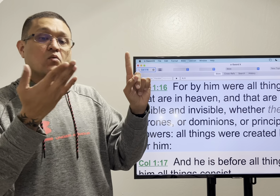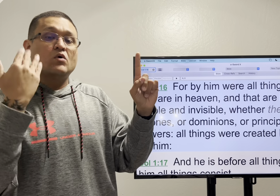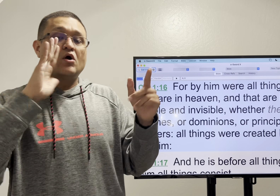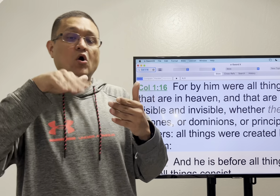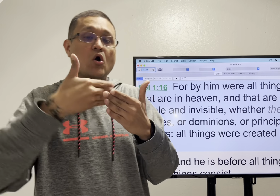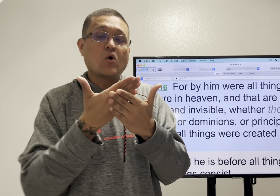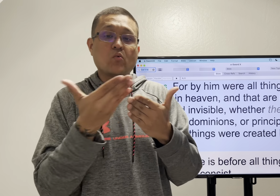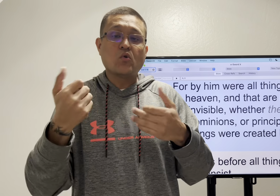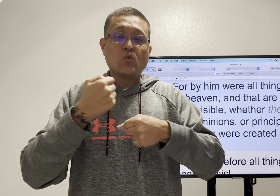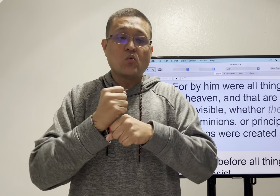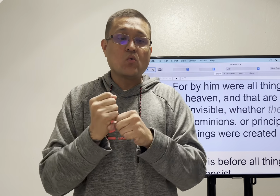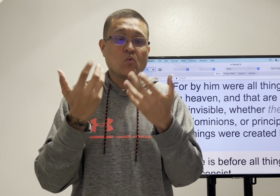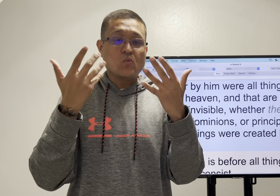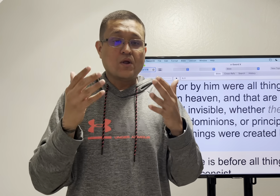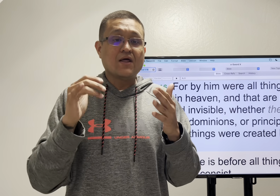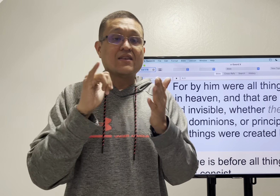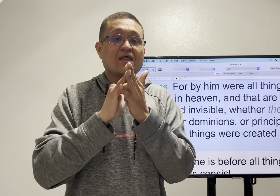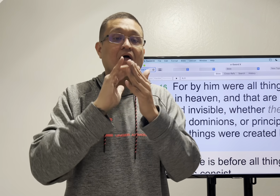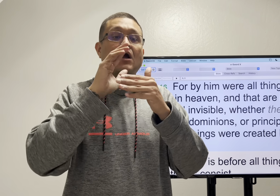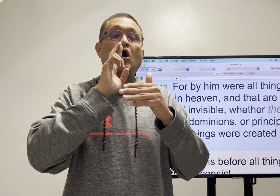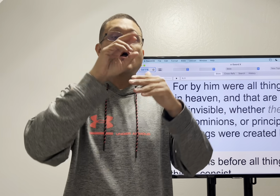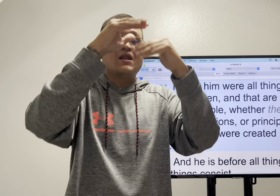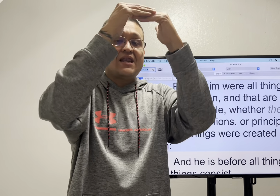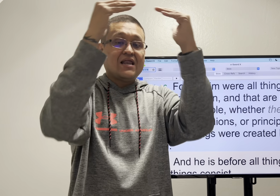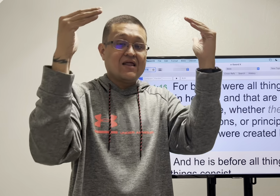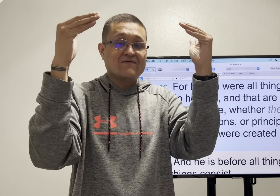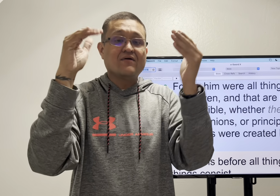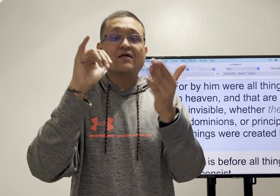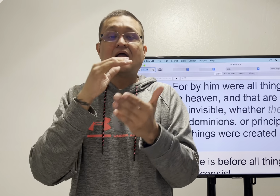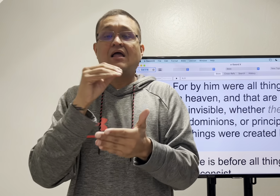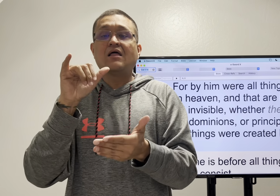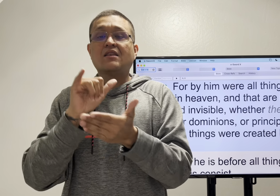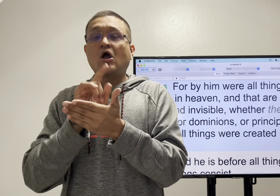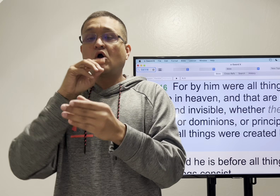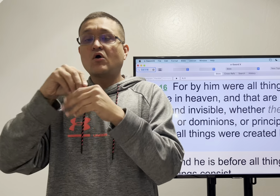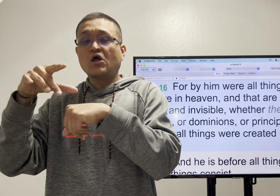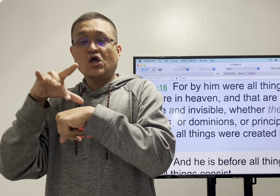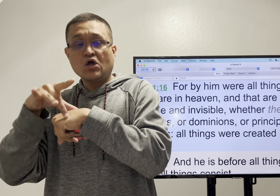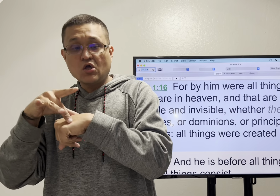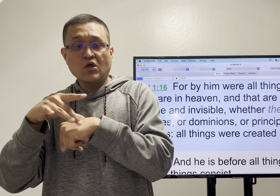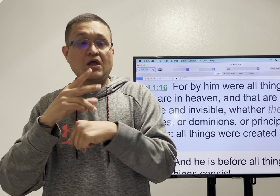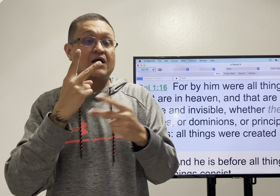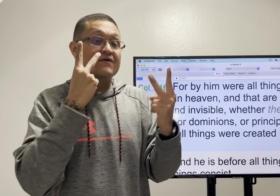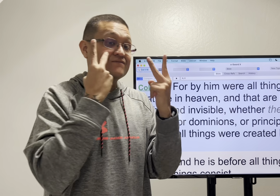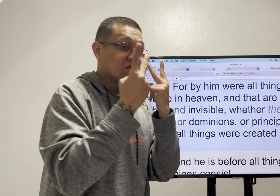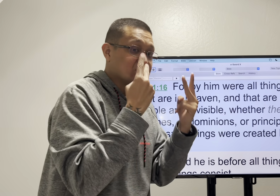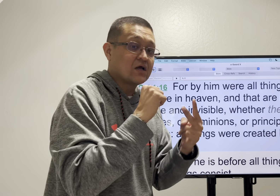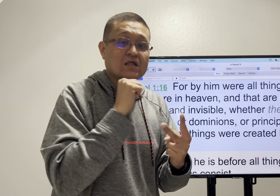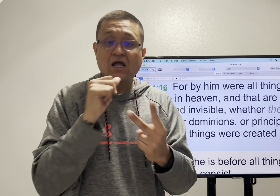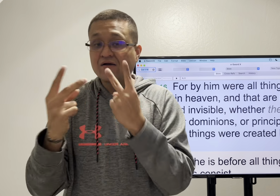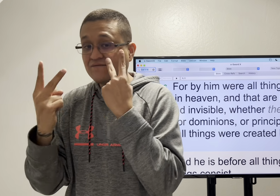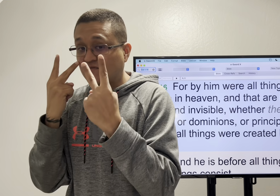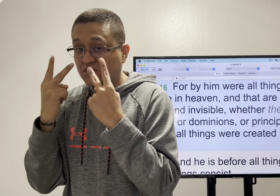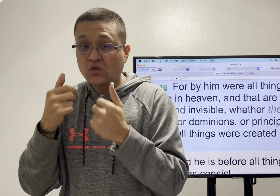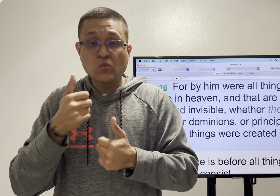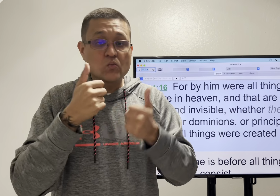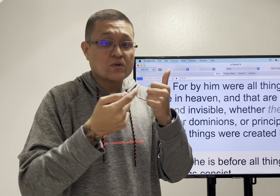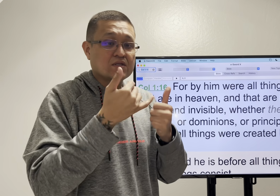It says, for by him were all things created that are in heaven and that are in earth, visible